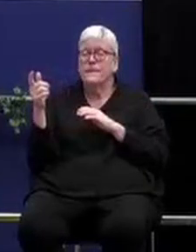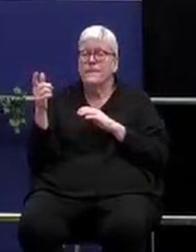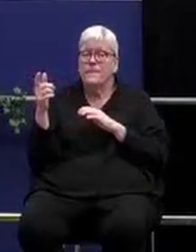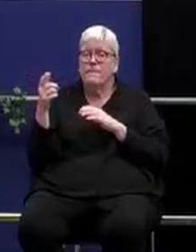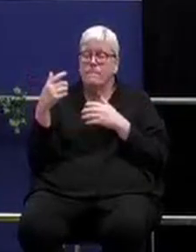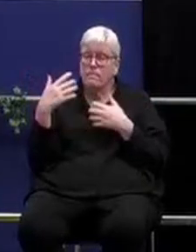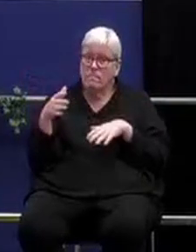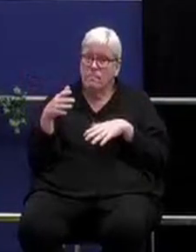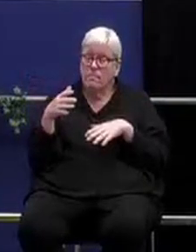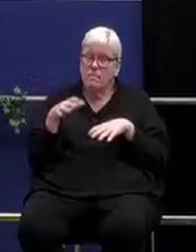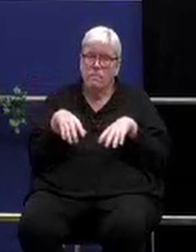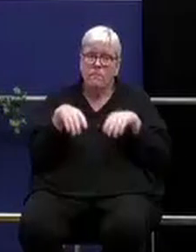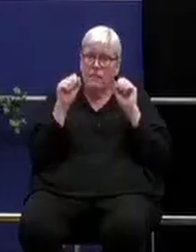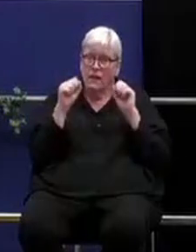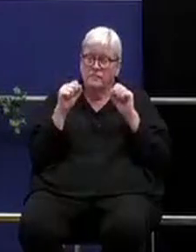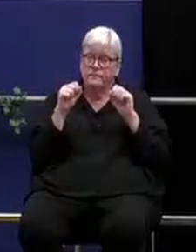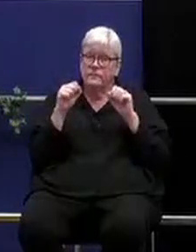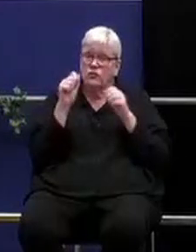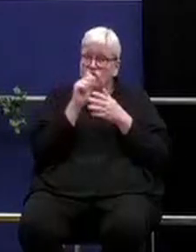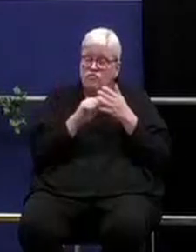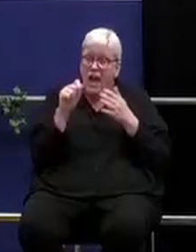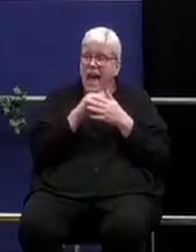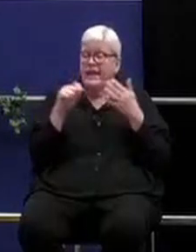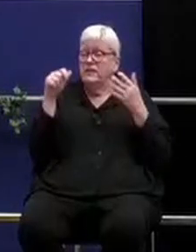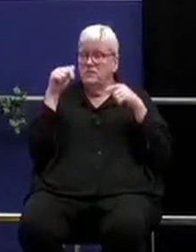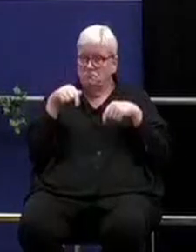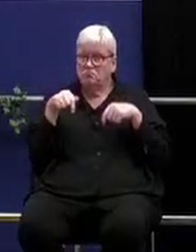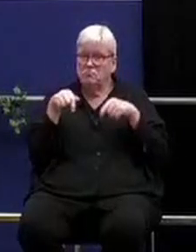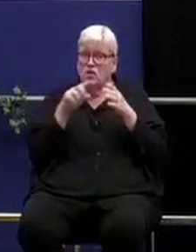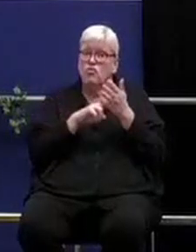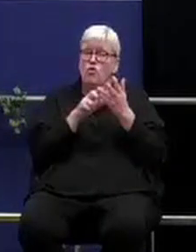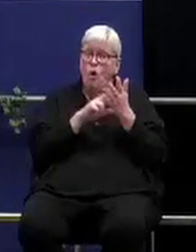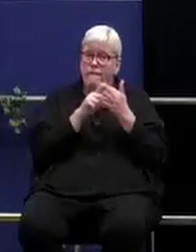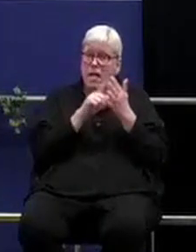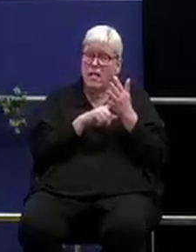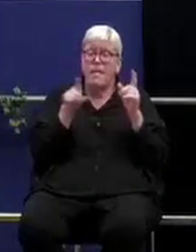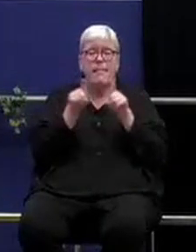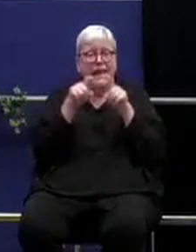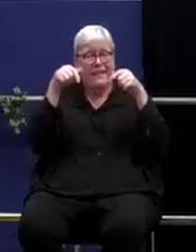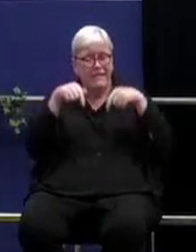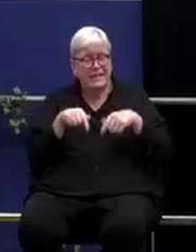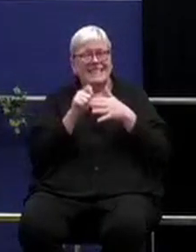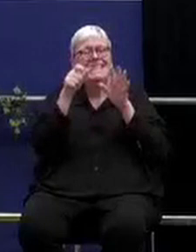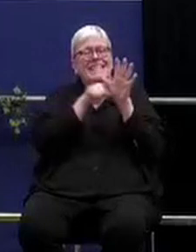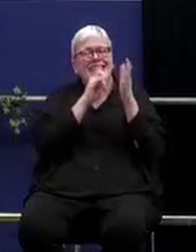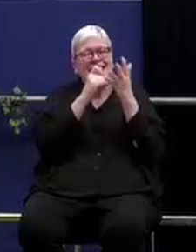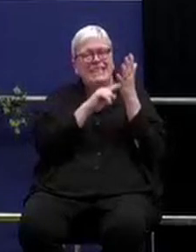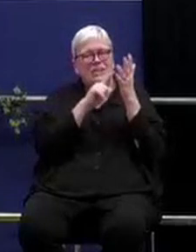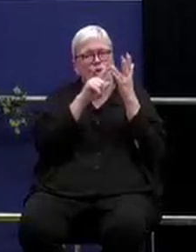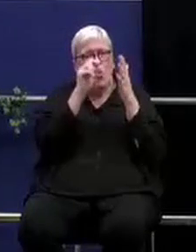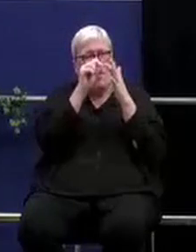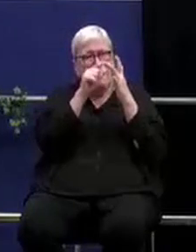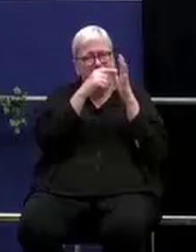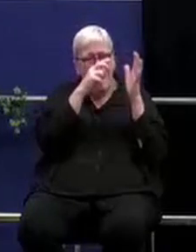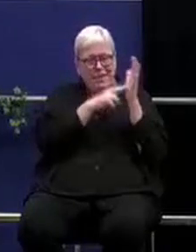you set out to write a dystopian novel? Like, is that what you thought this was going to be called at the end of the process? Or